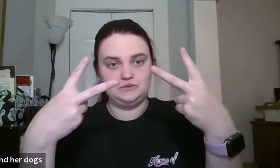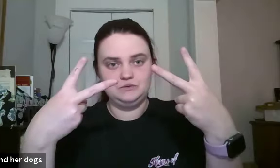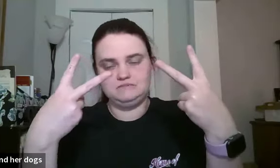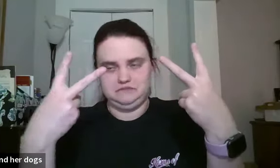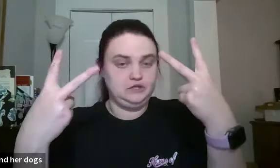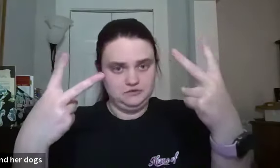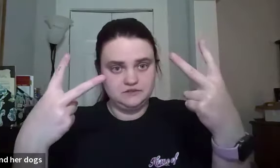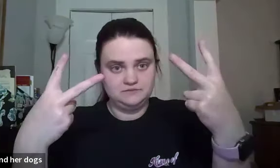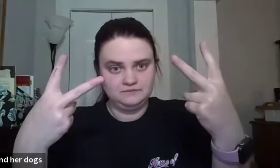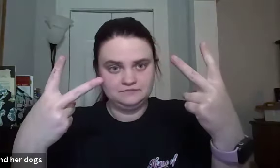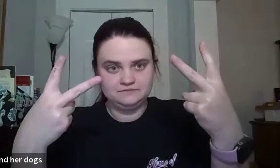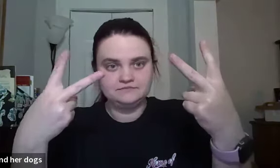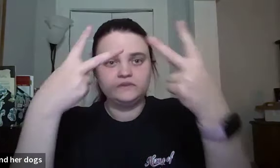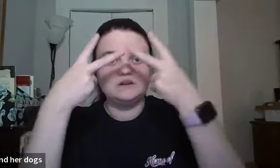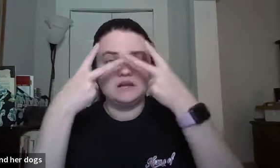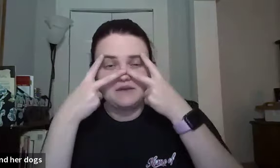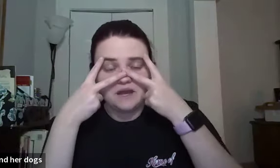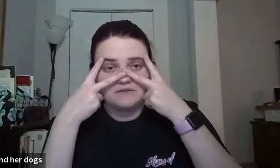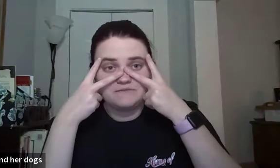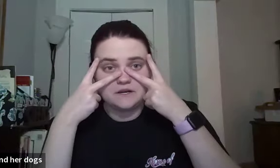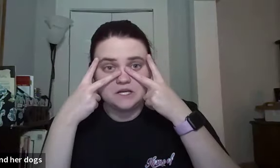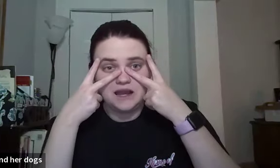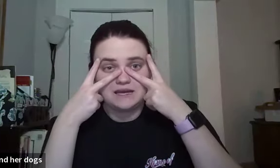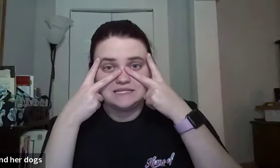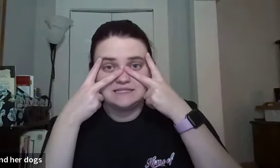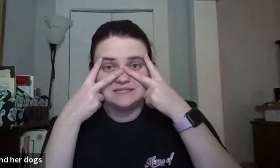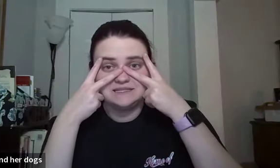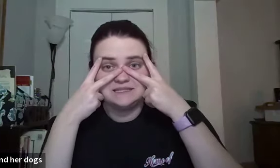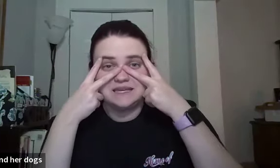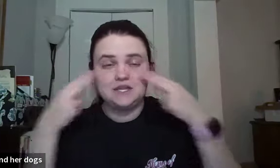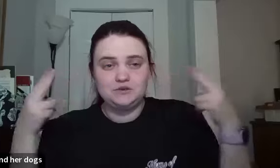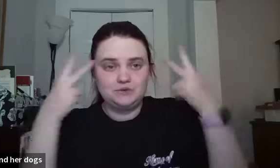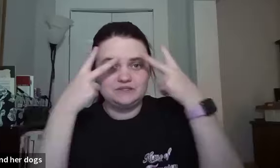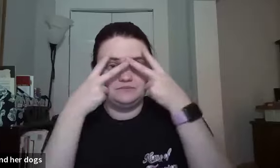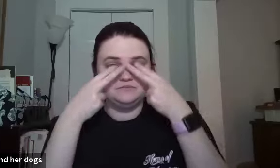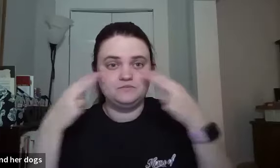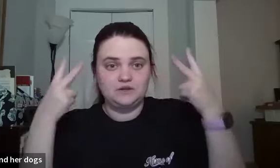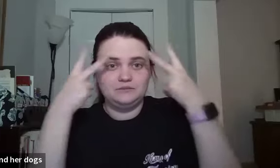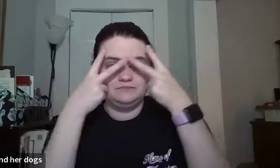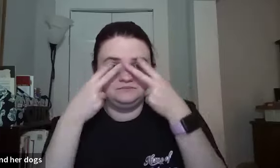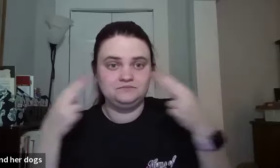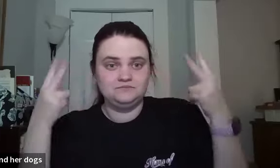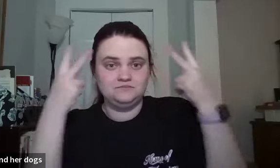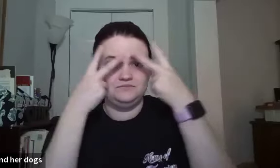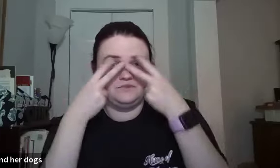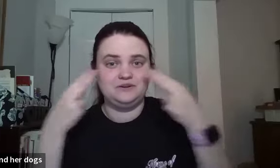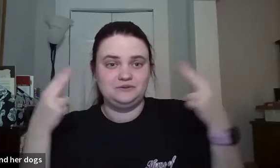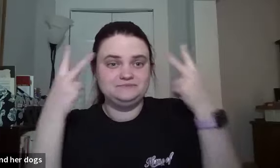two twos. You're going to have them kind of in front of your eyes and you close them. Raccoon.